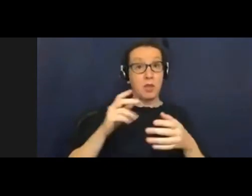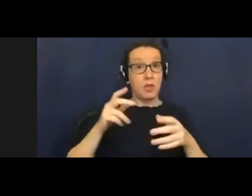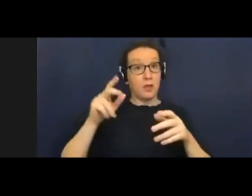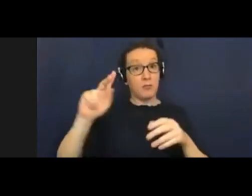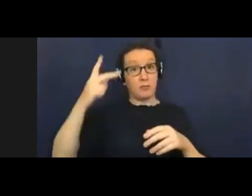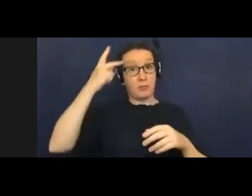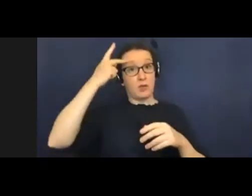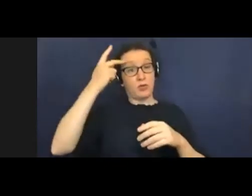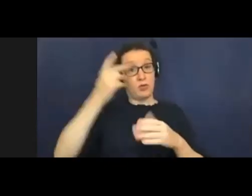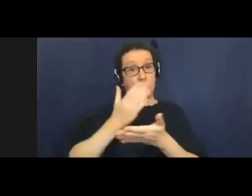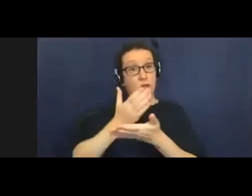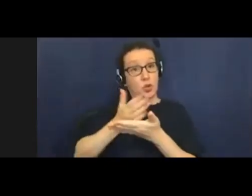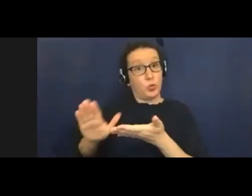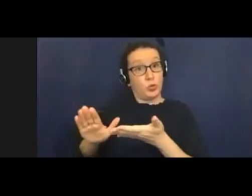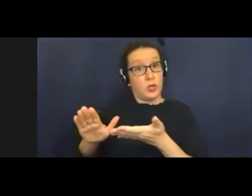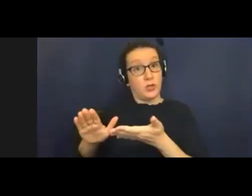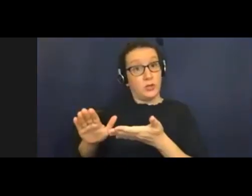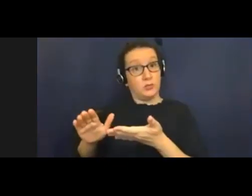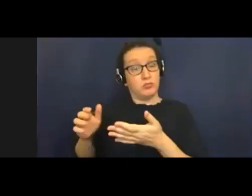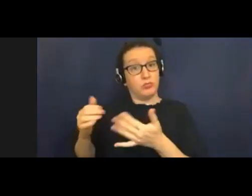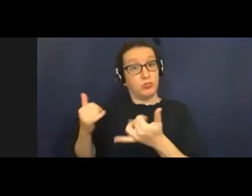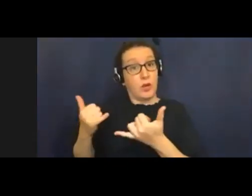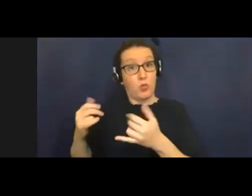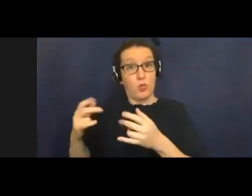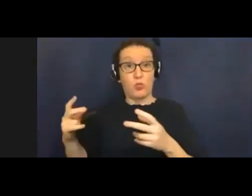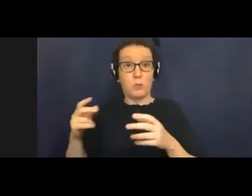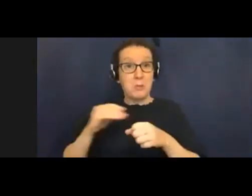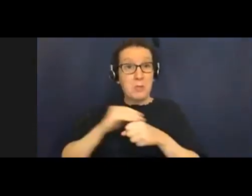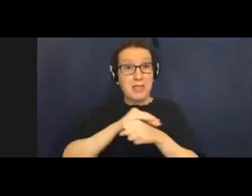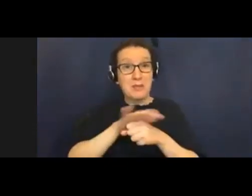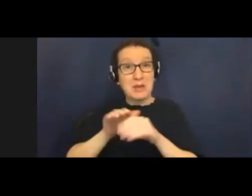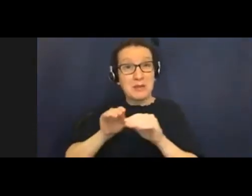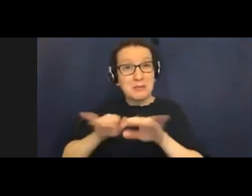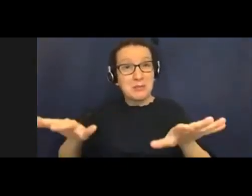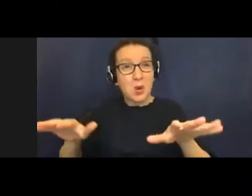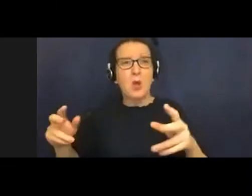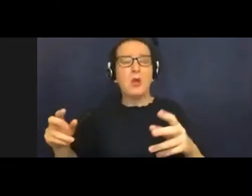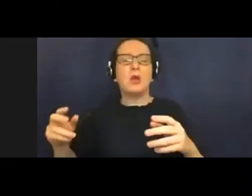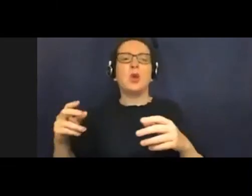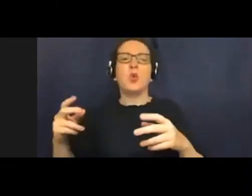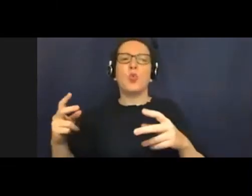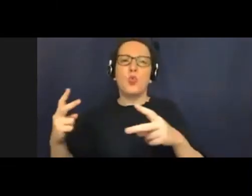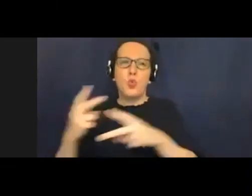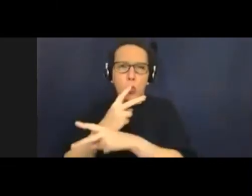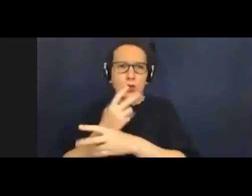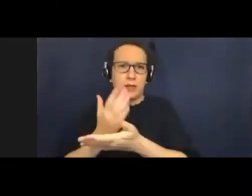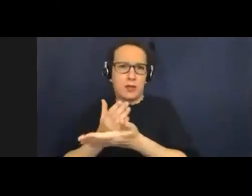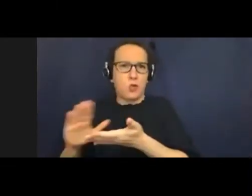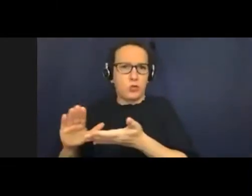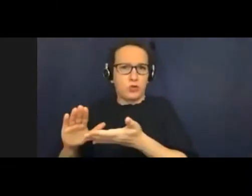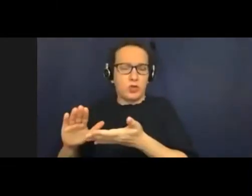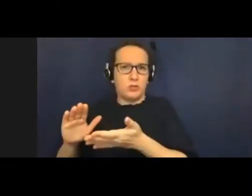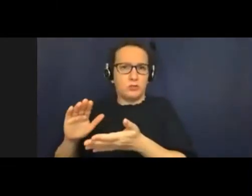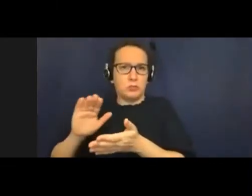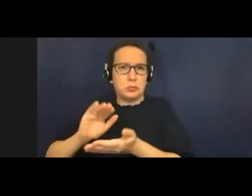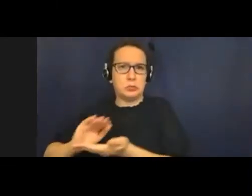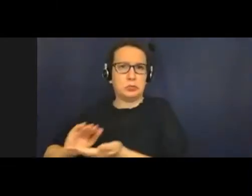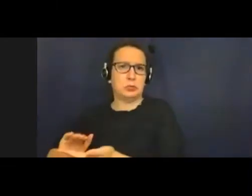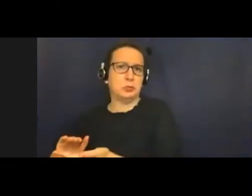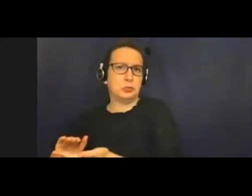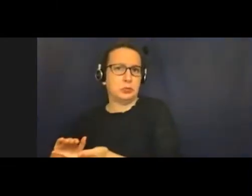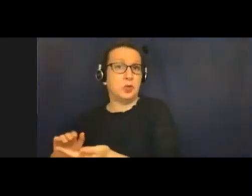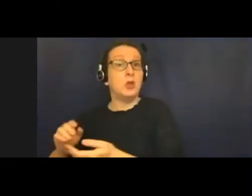already underrepresented in political life. So this webinar aims to explore